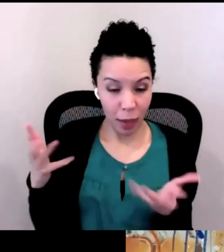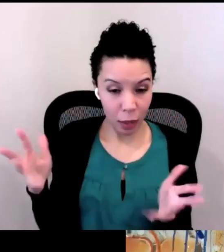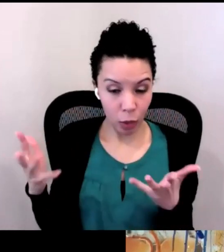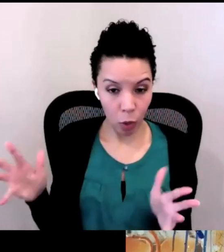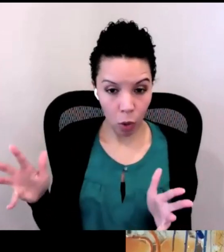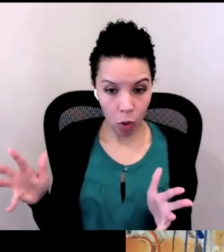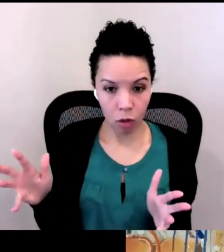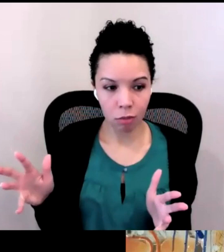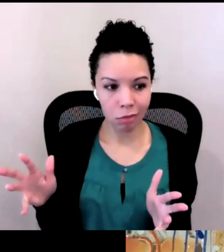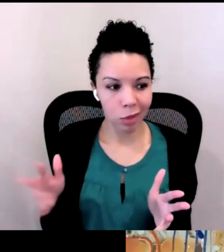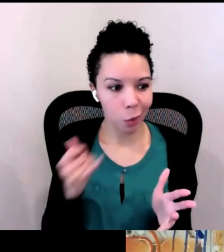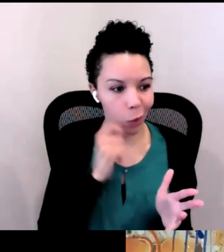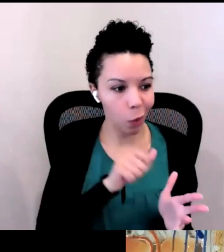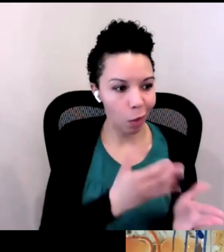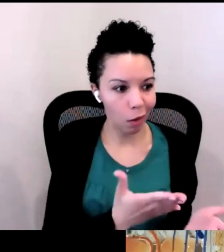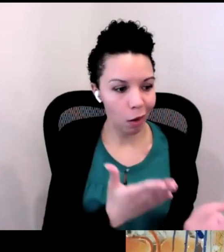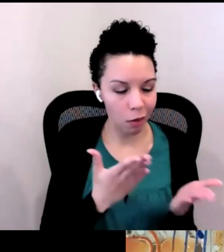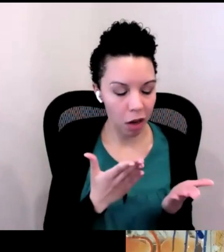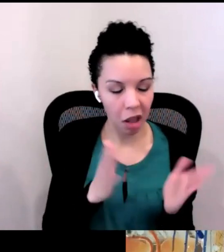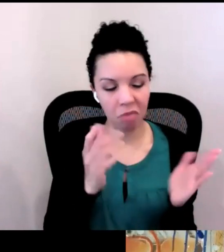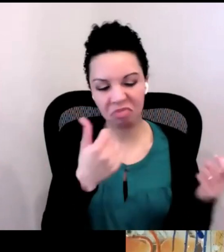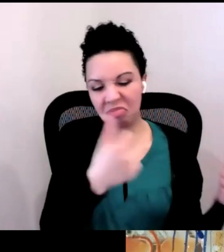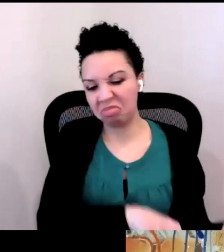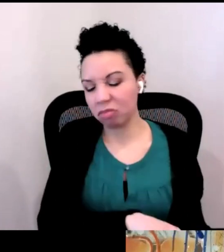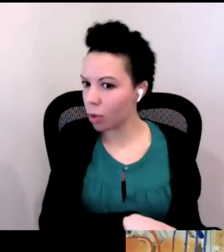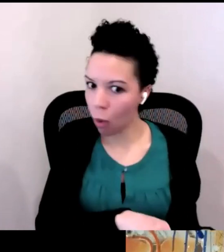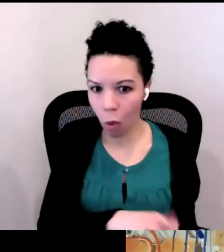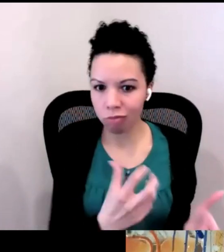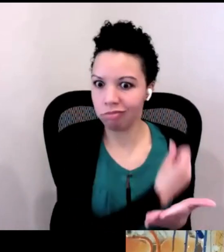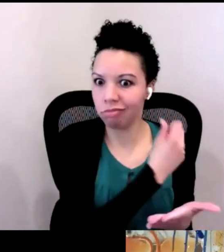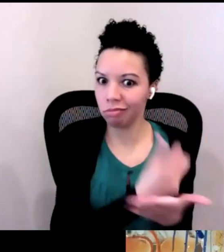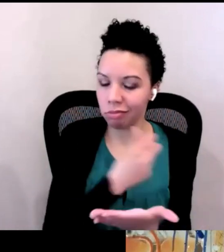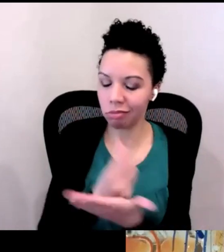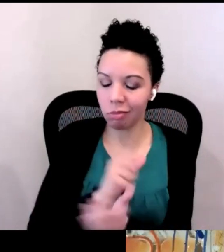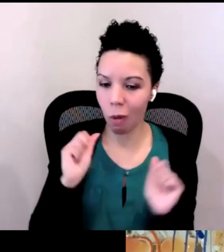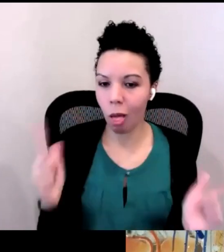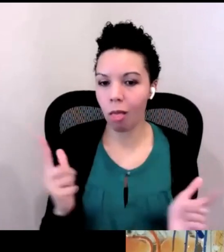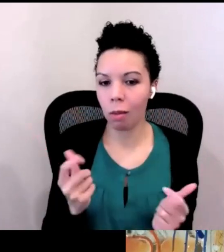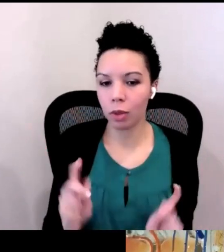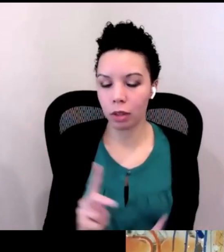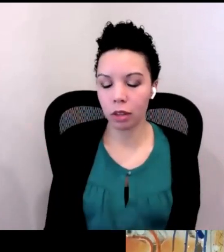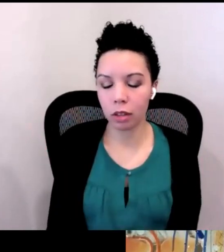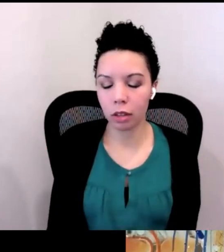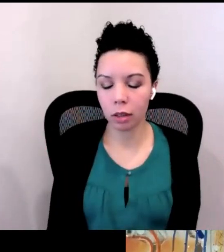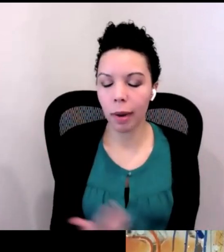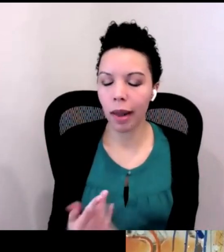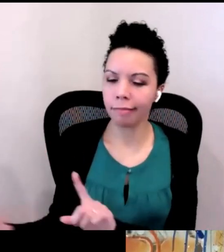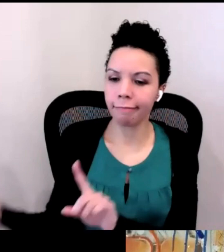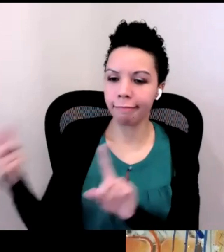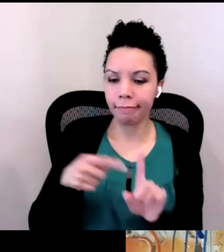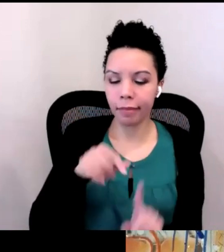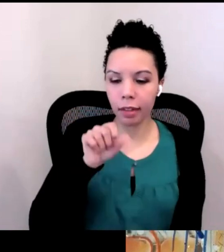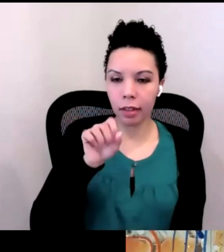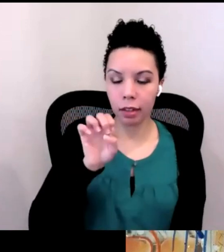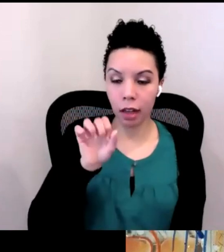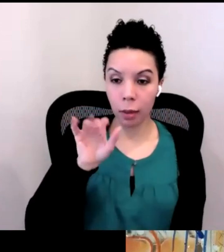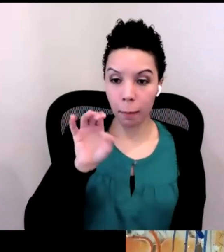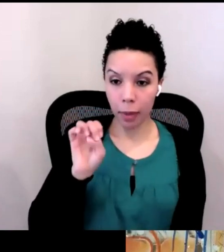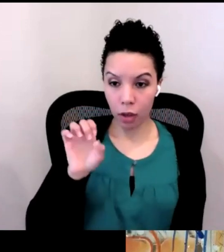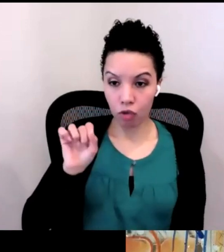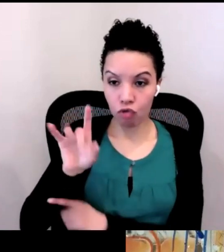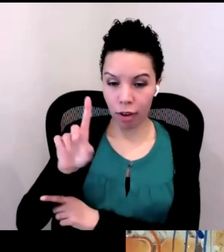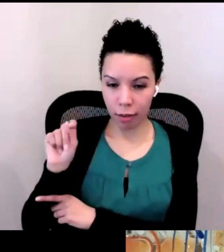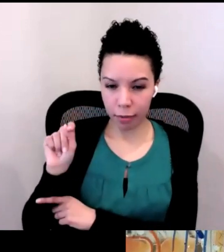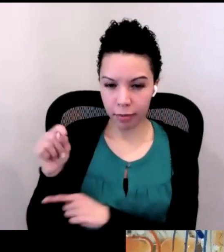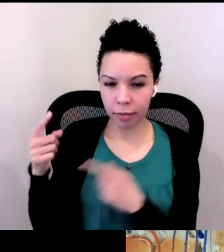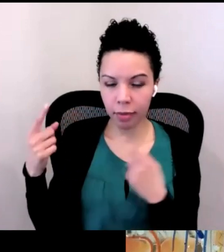pass up other opportunities. But for Sesame Street in particular, that was your question. I was actually there when the puppet